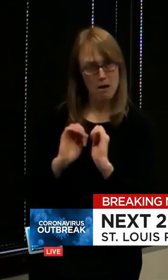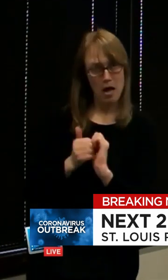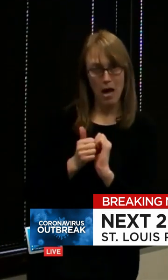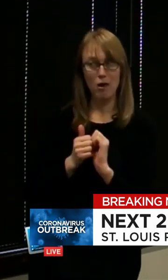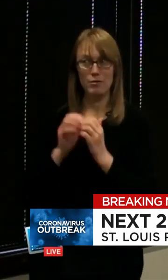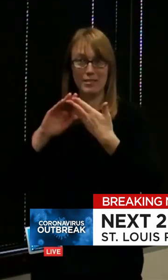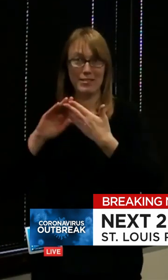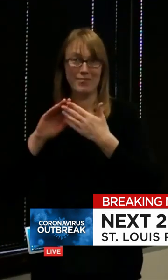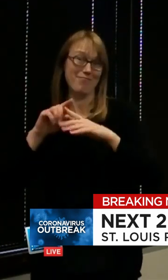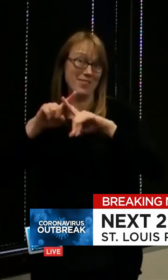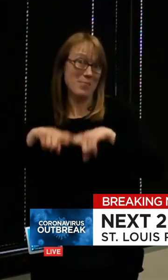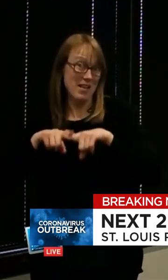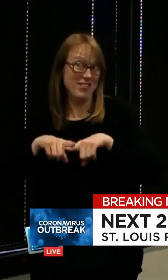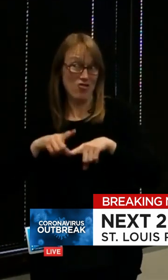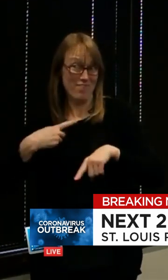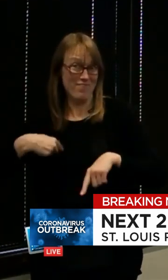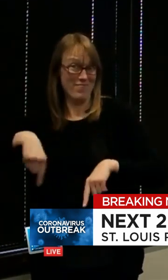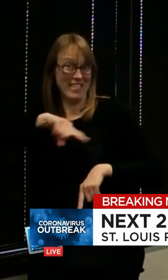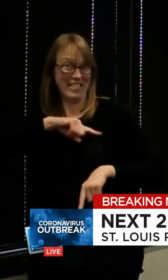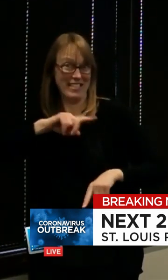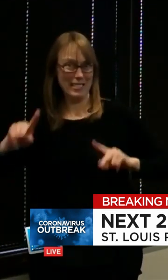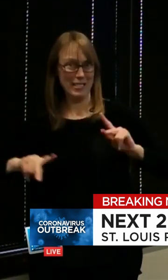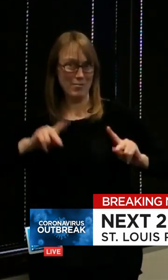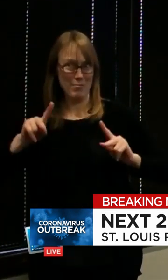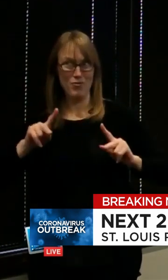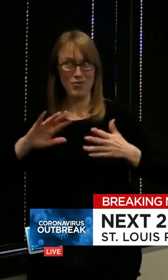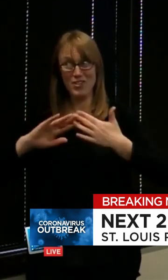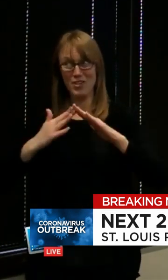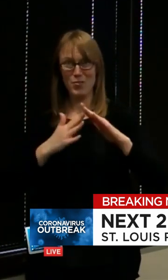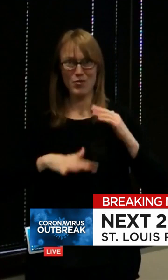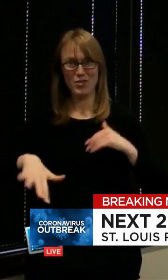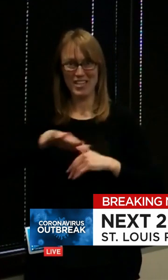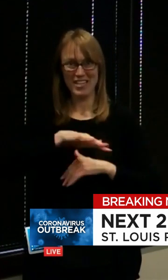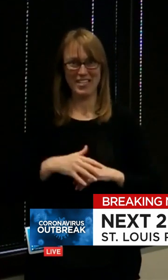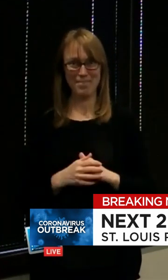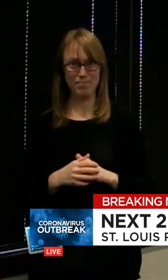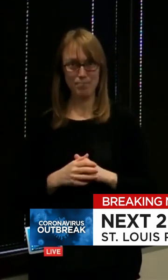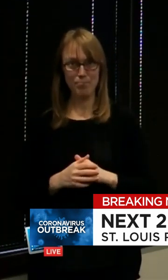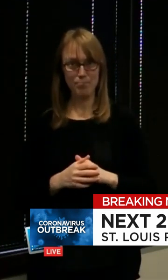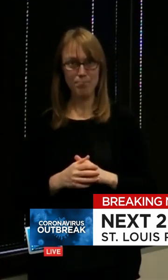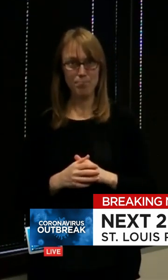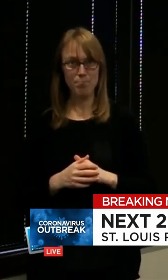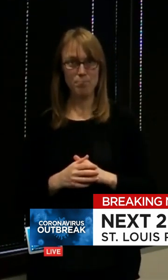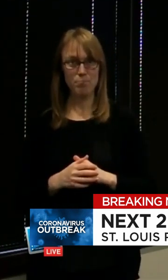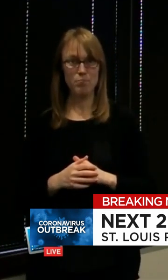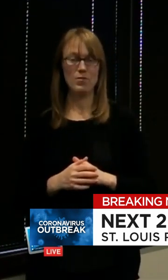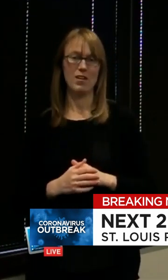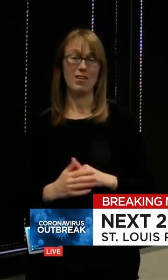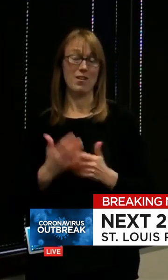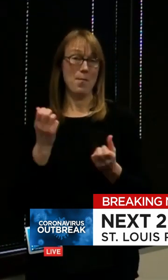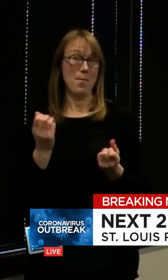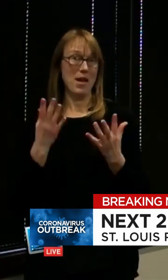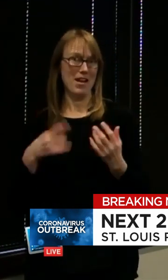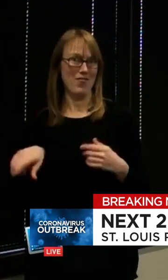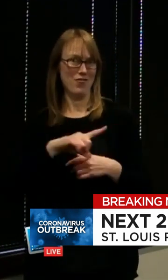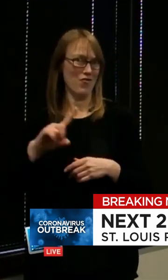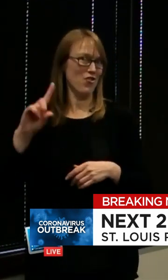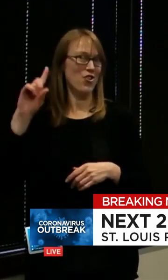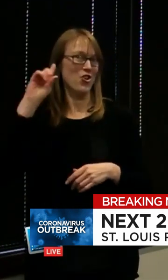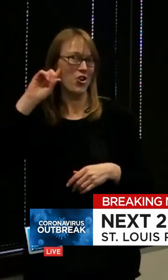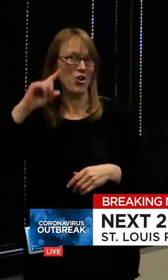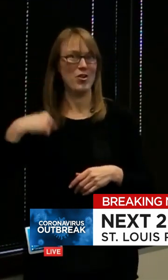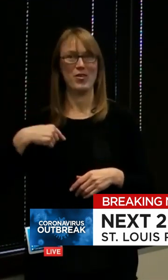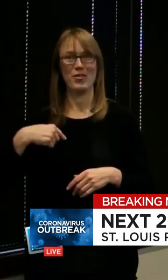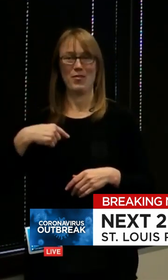So many of you have heard me talk about repeatedly about our two-phased approach, about the hammer and the dance. Now, our current